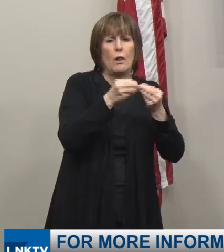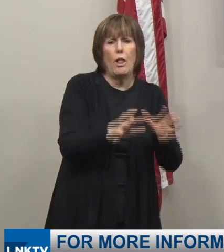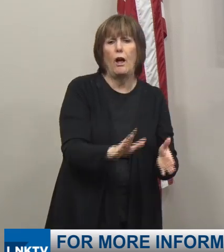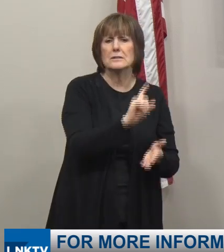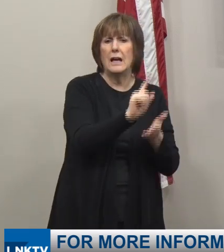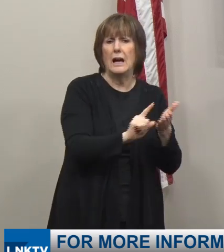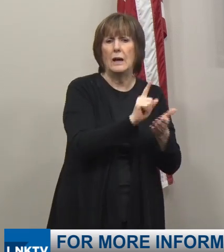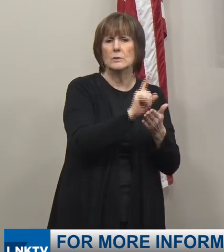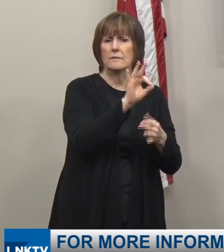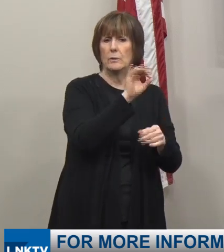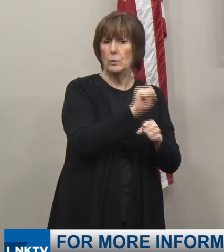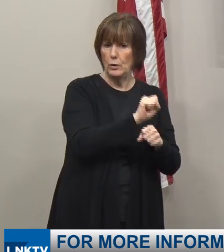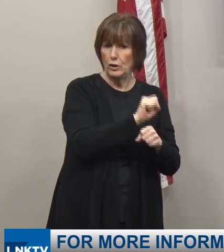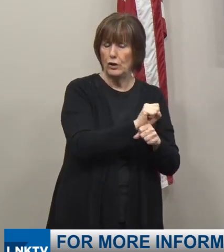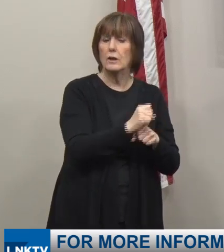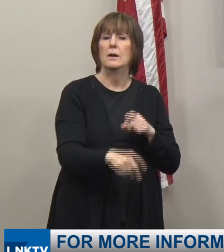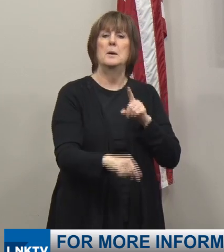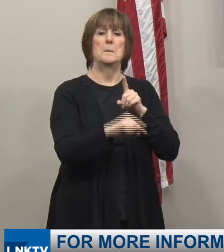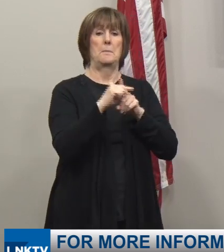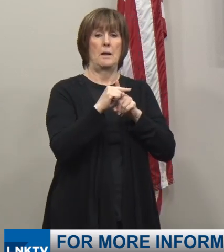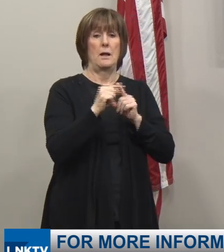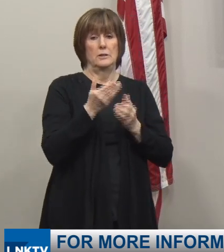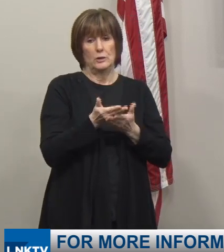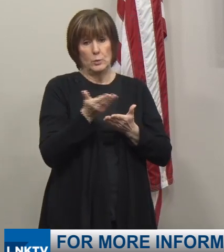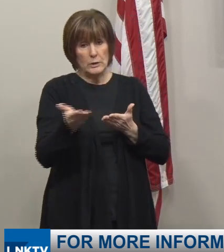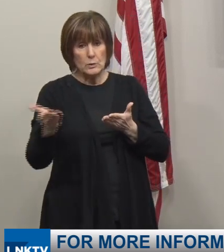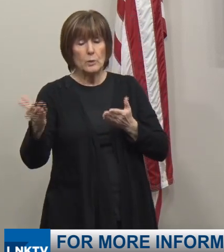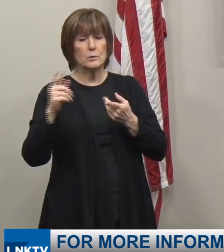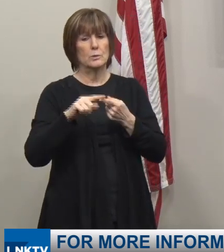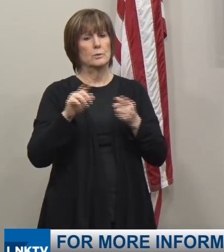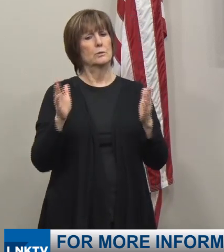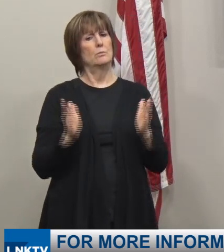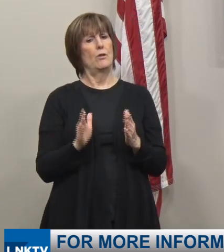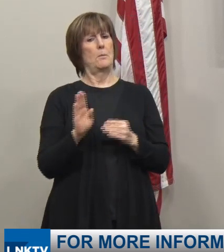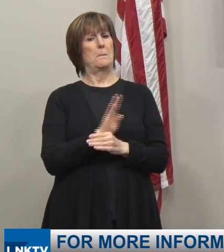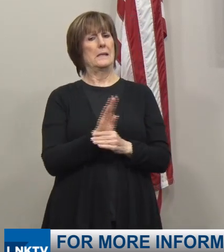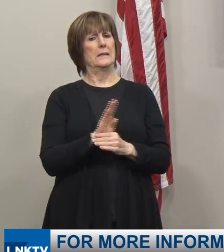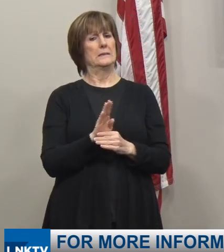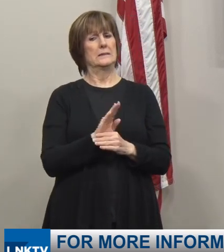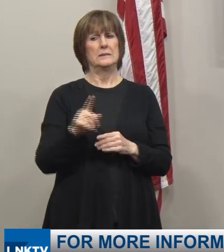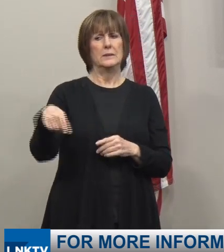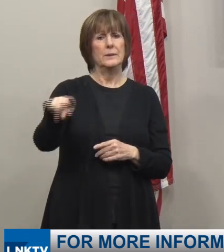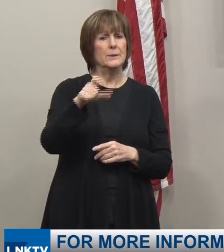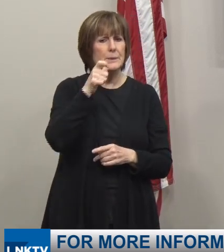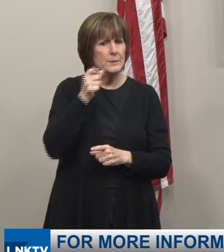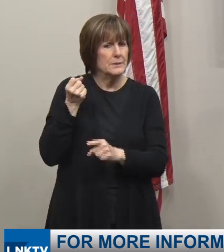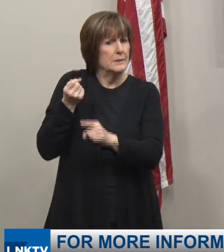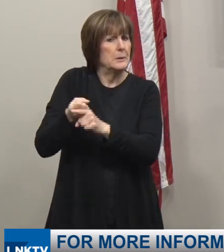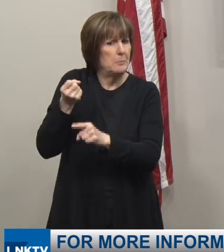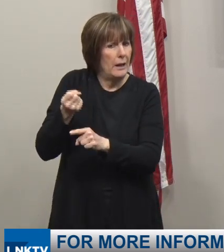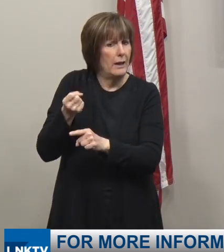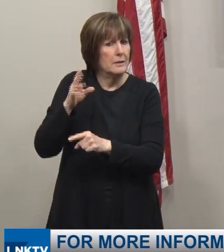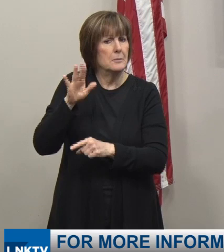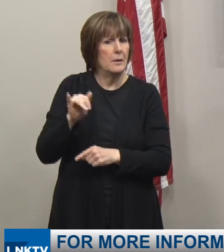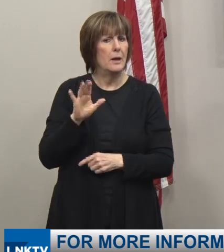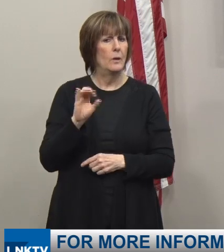as well as the resources available to small businesses that are negatively impacted by